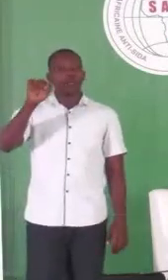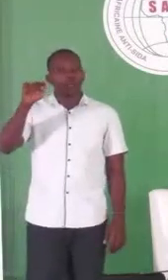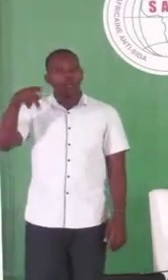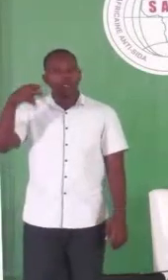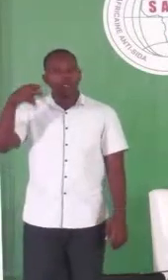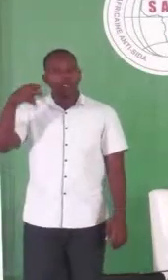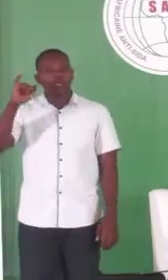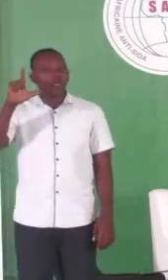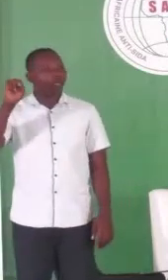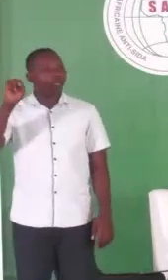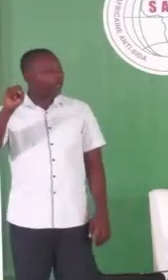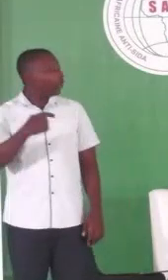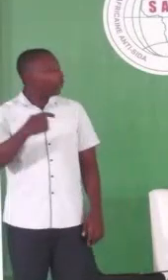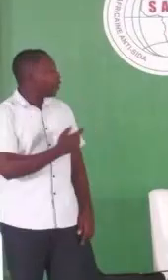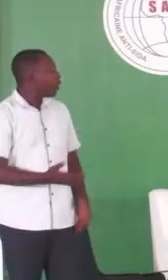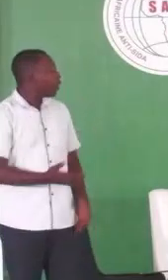allow